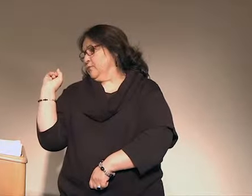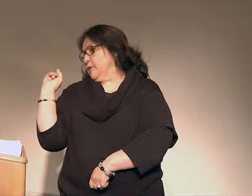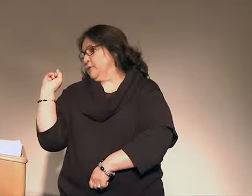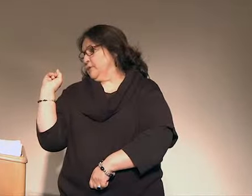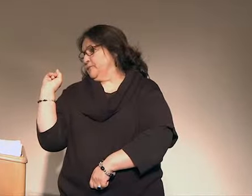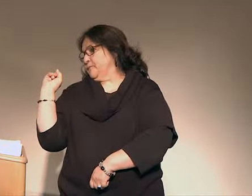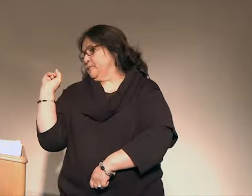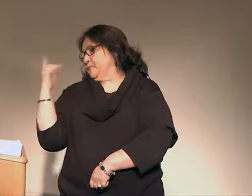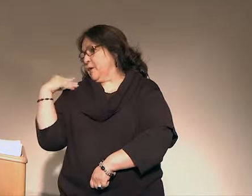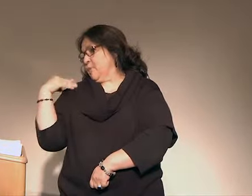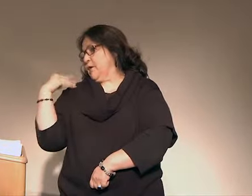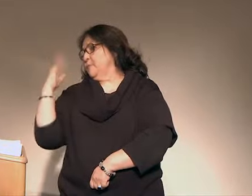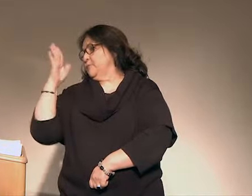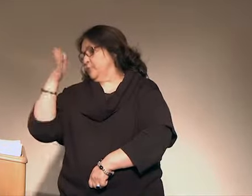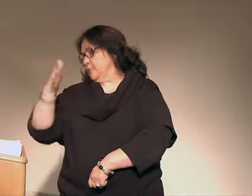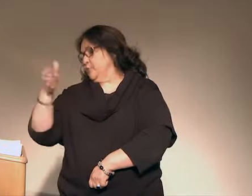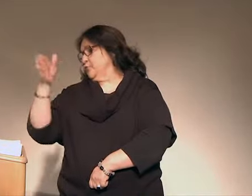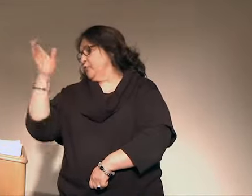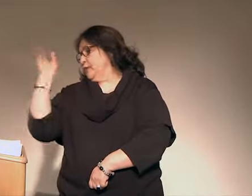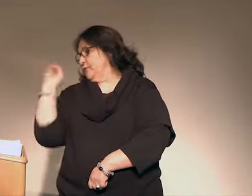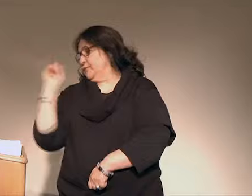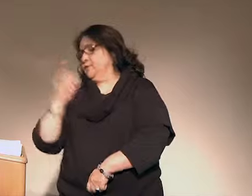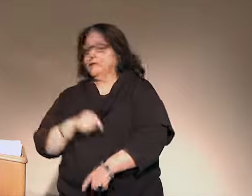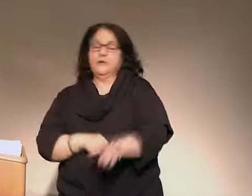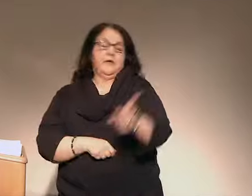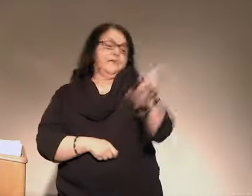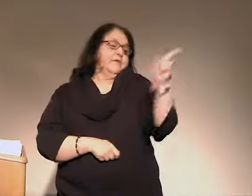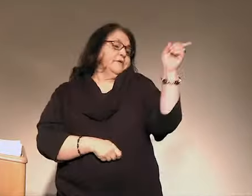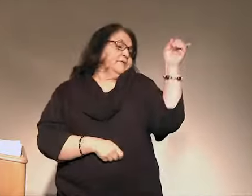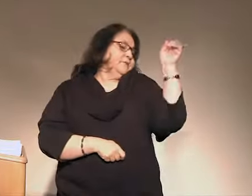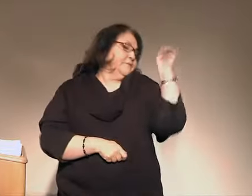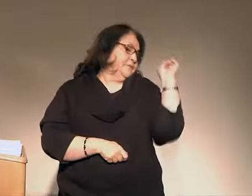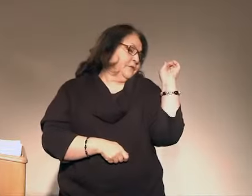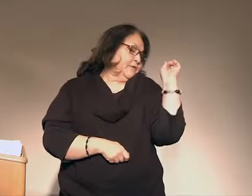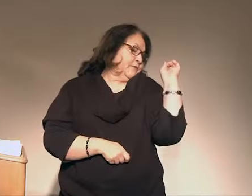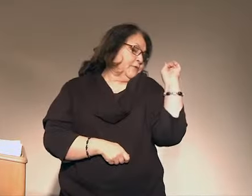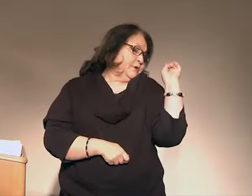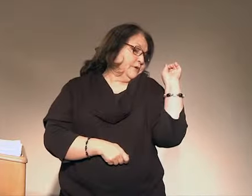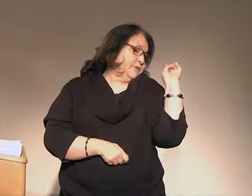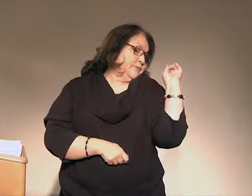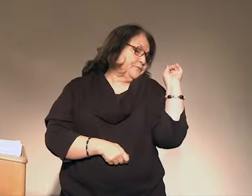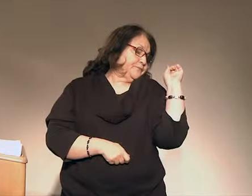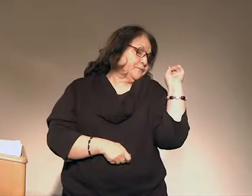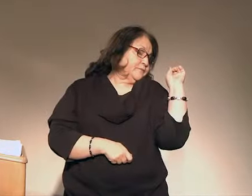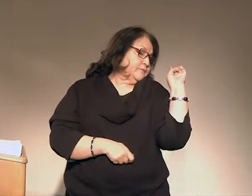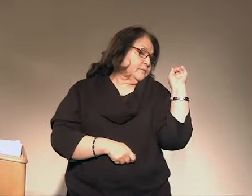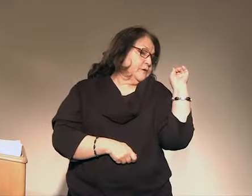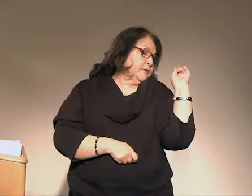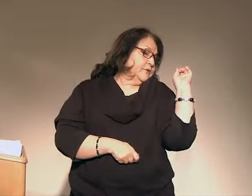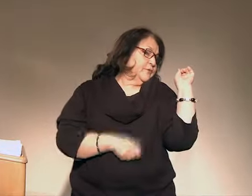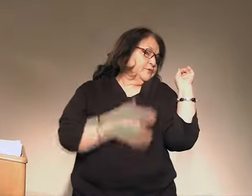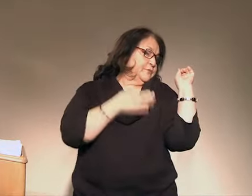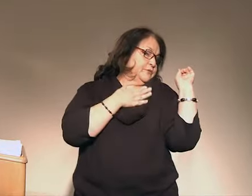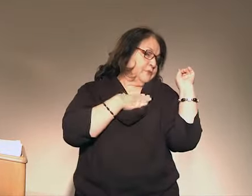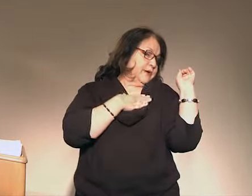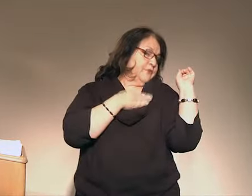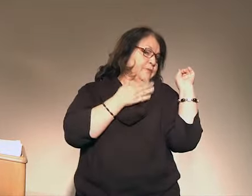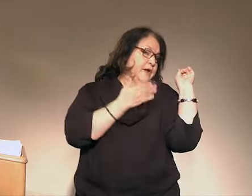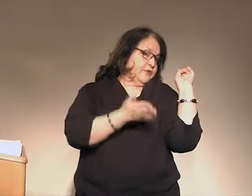right, my right, but it would be to your left, and then very near, which would be to my left, but however